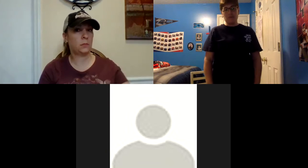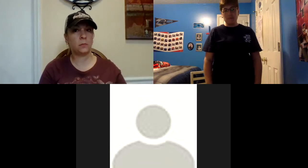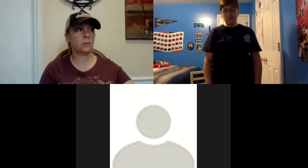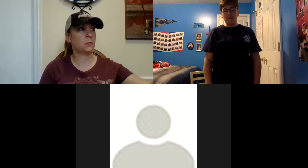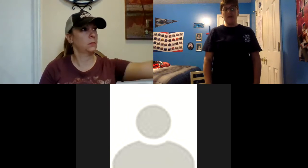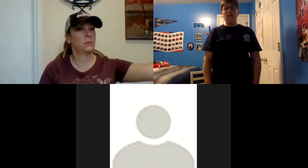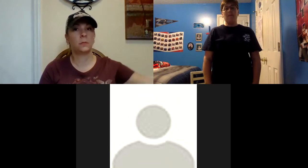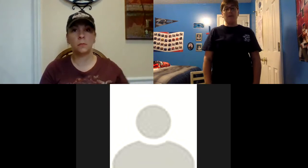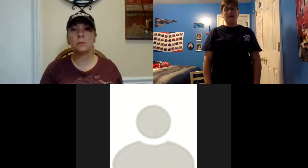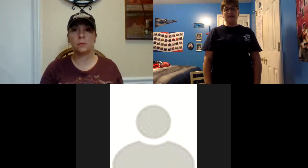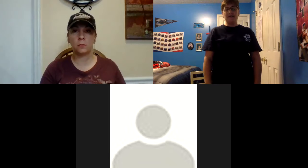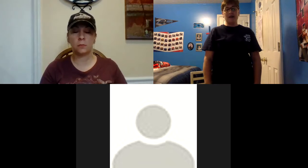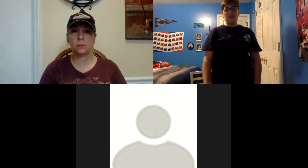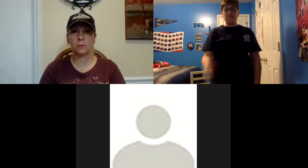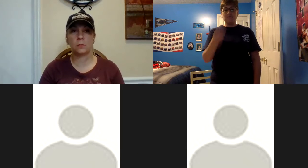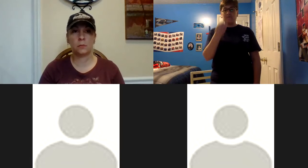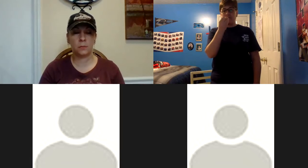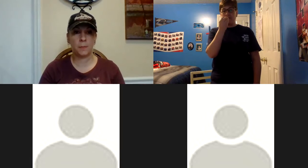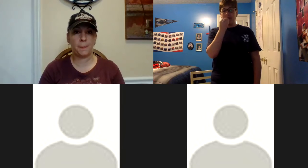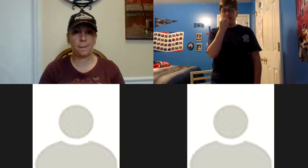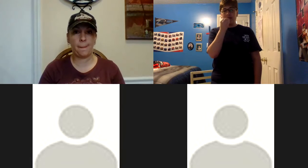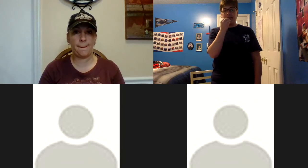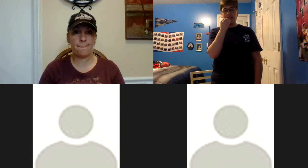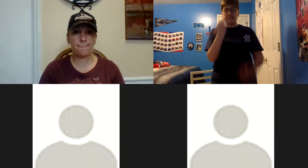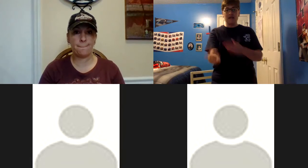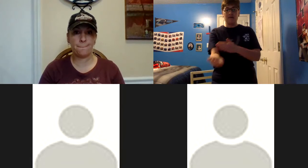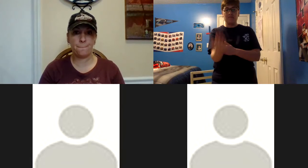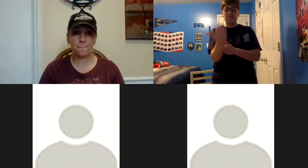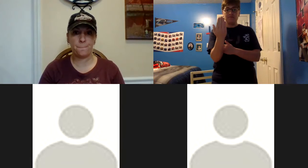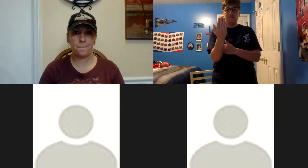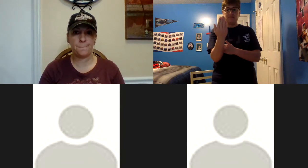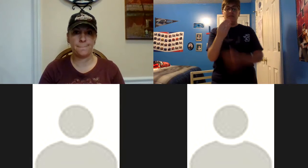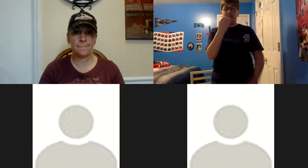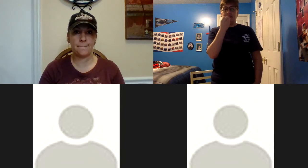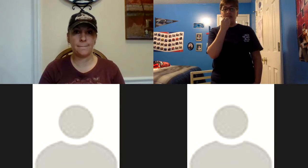I remember. But I think that's